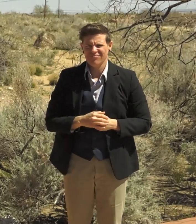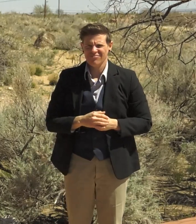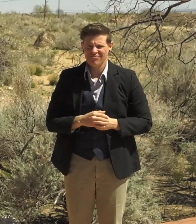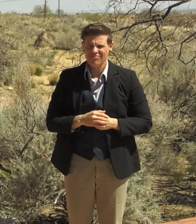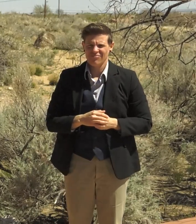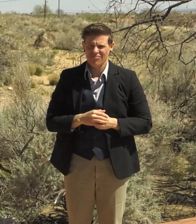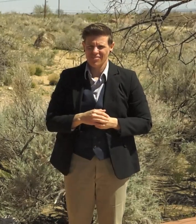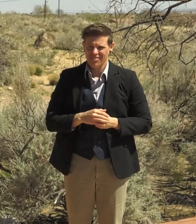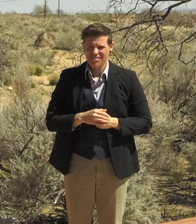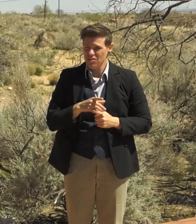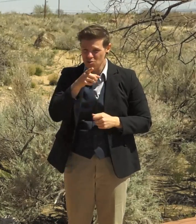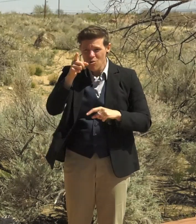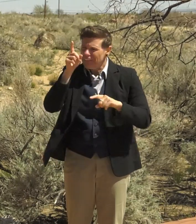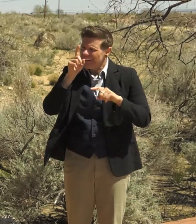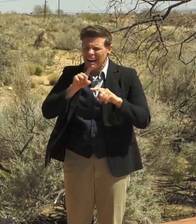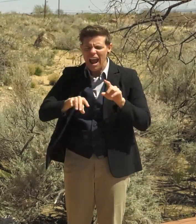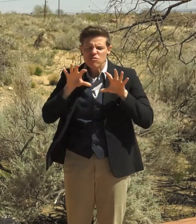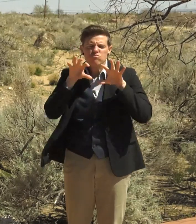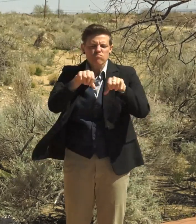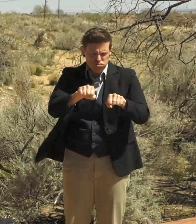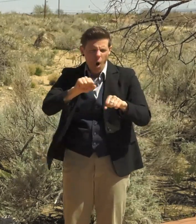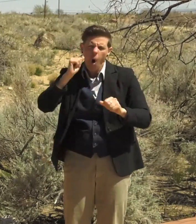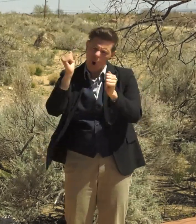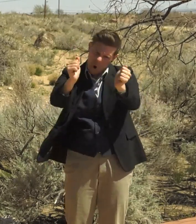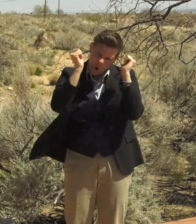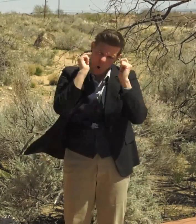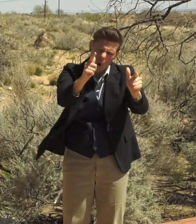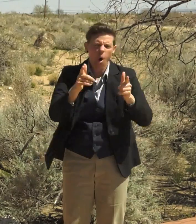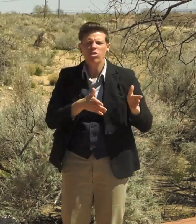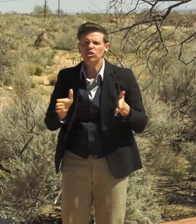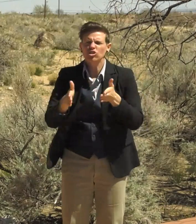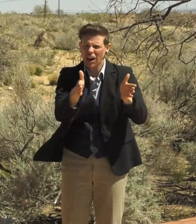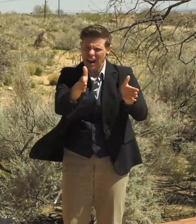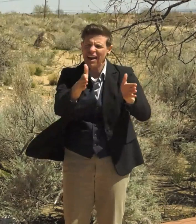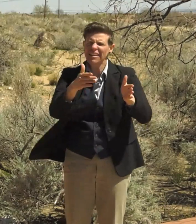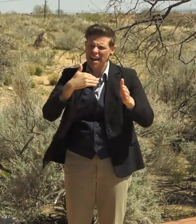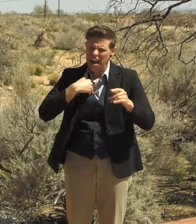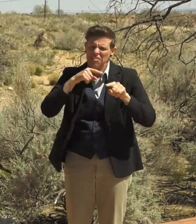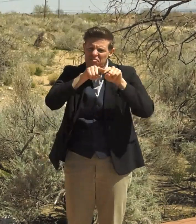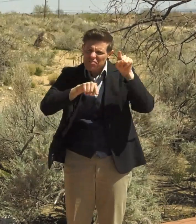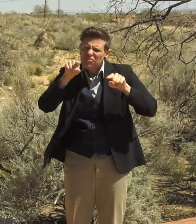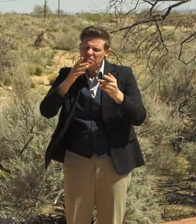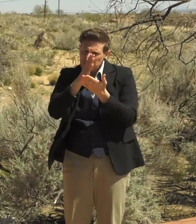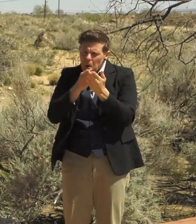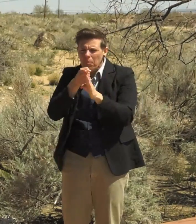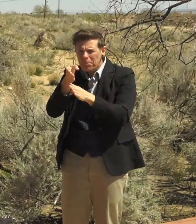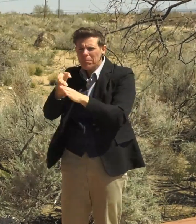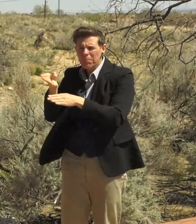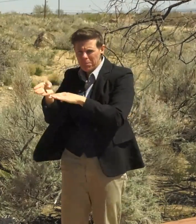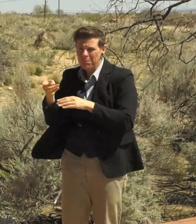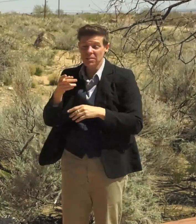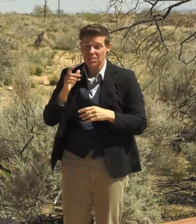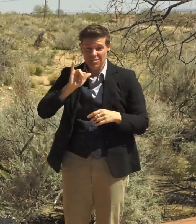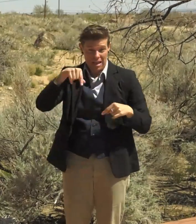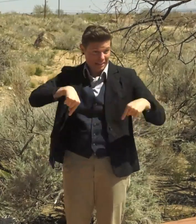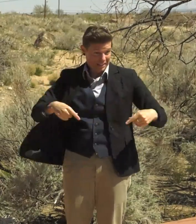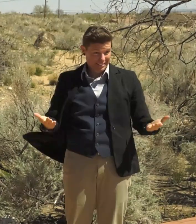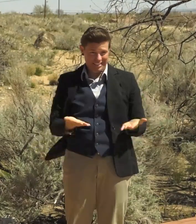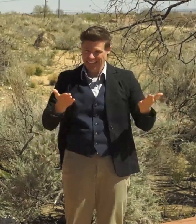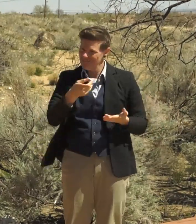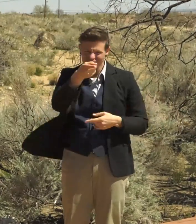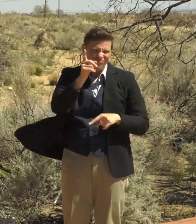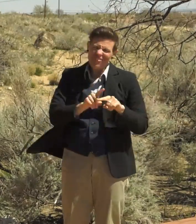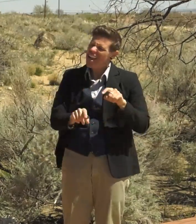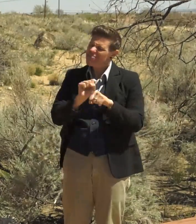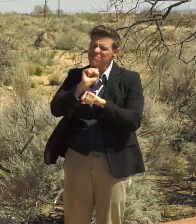so please be aware of where you can and cannot mountain bike. And I also want to mention that, it is a beautiful